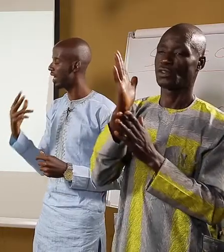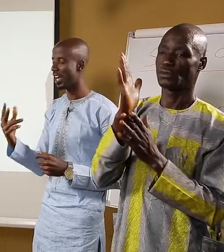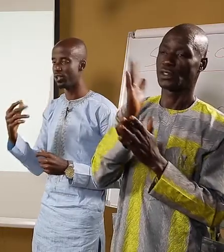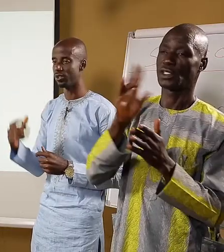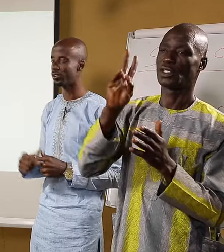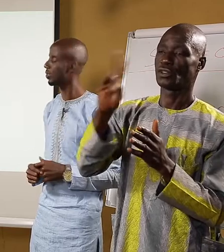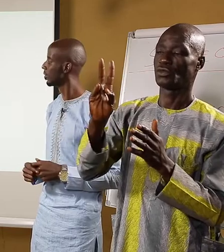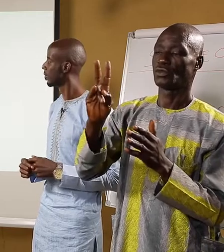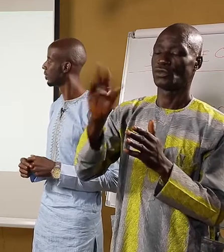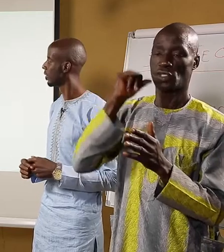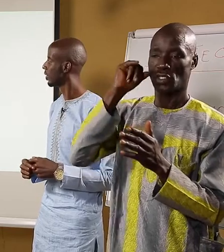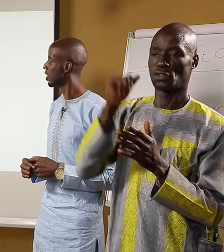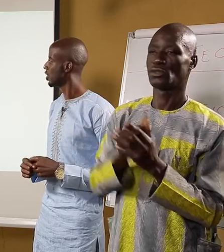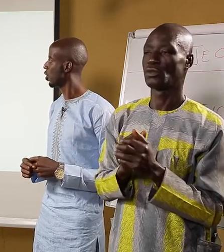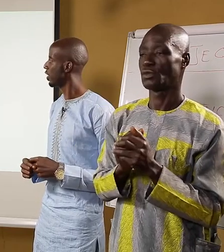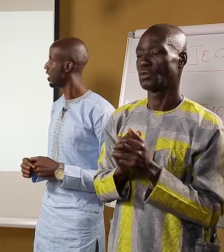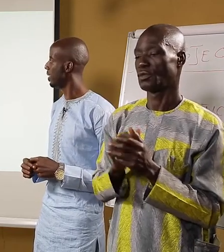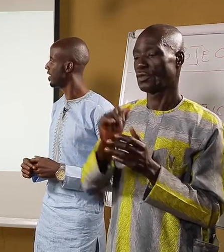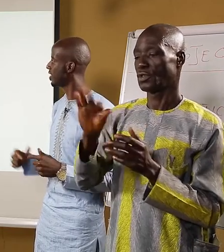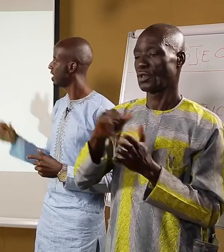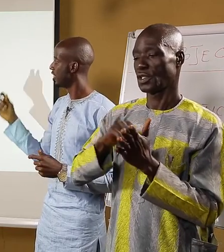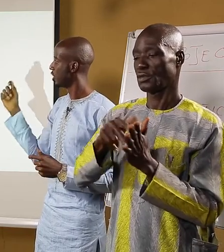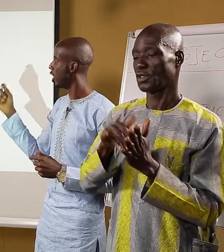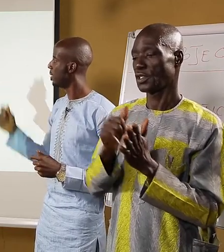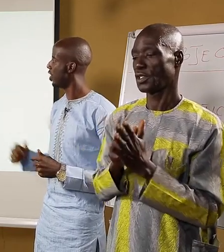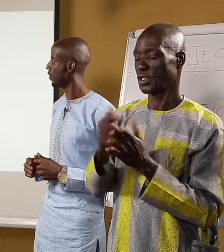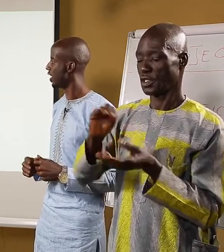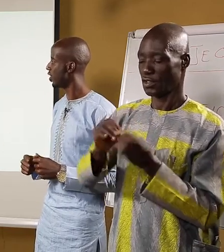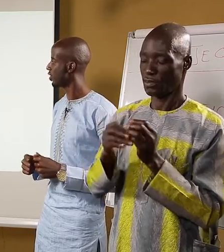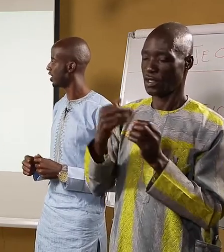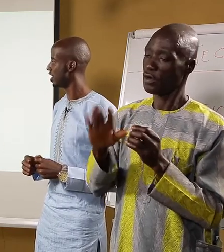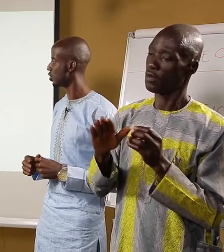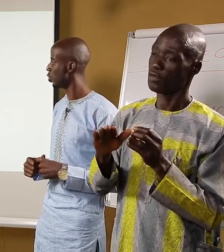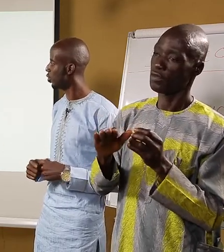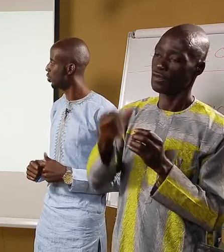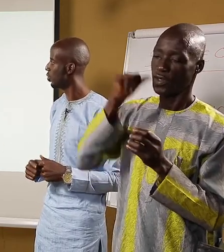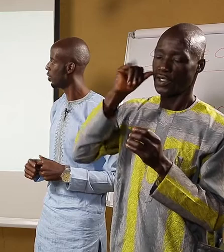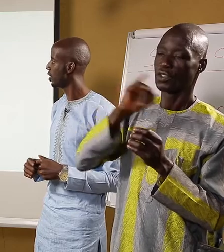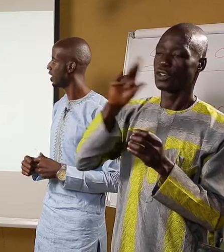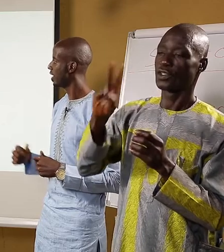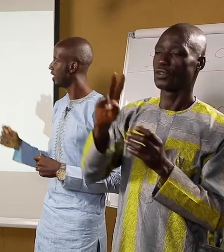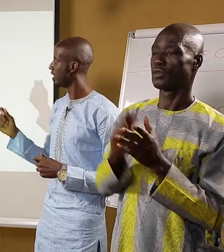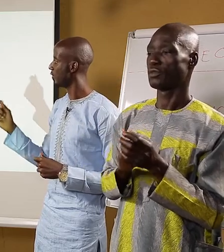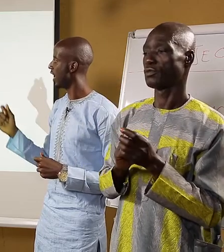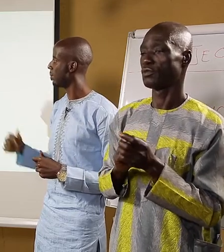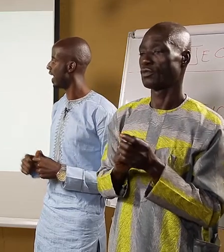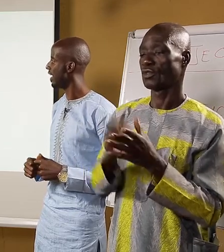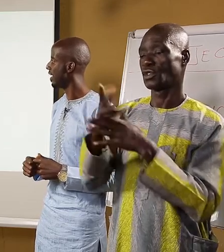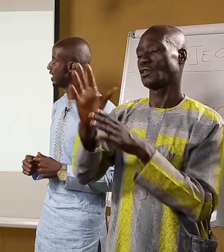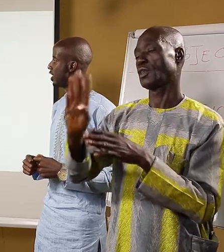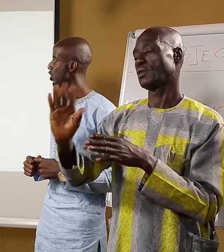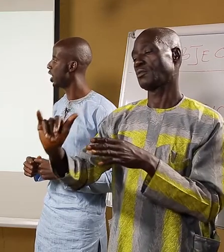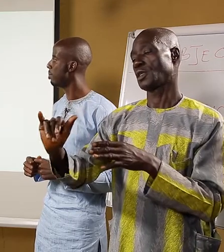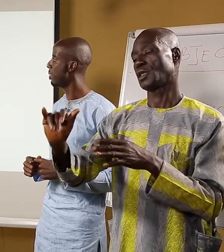2 adults. So it means the number of adults is 2 divided